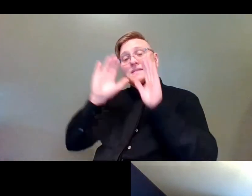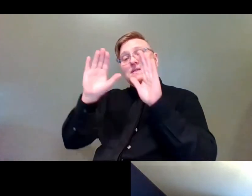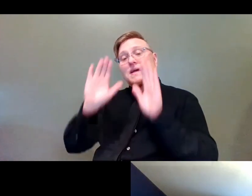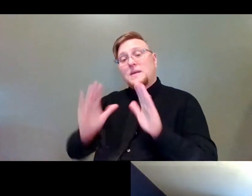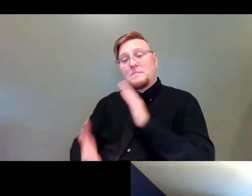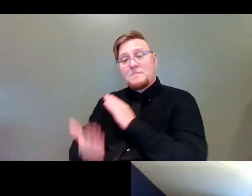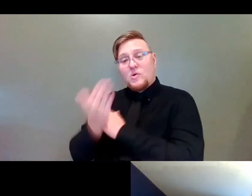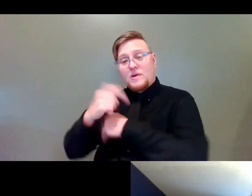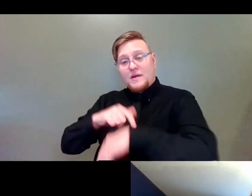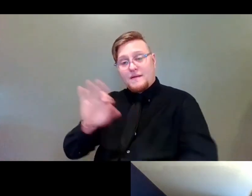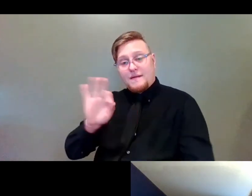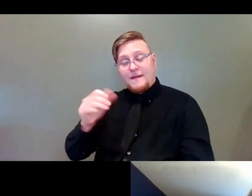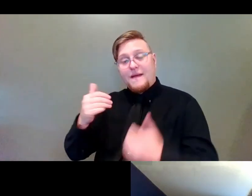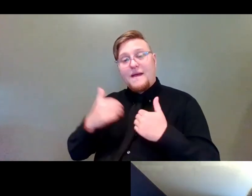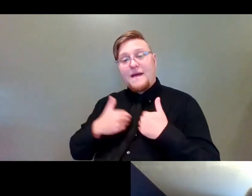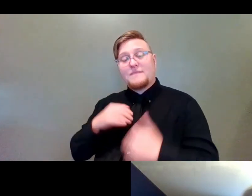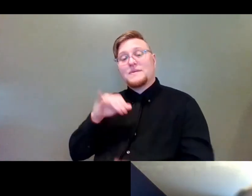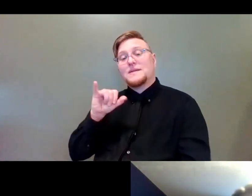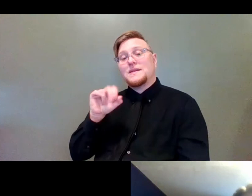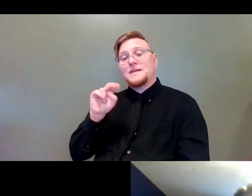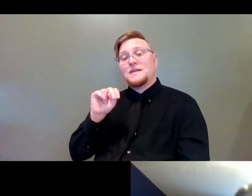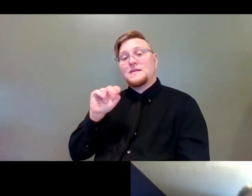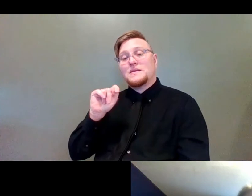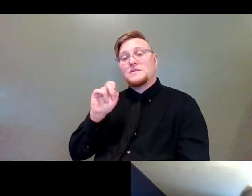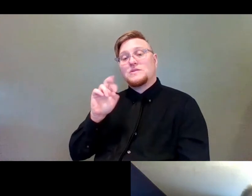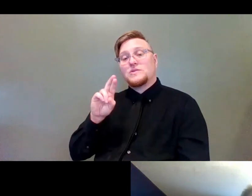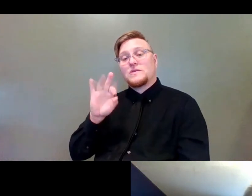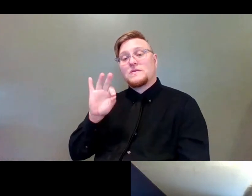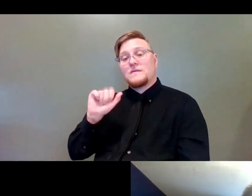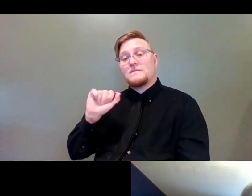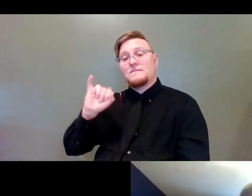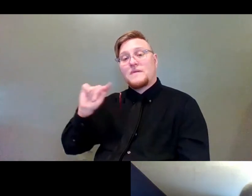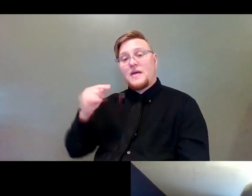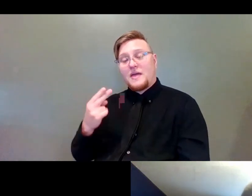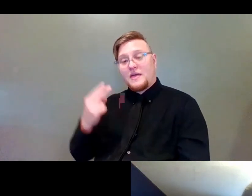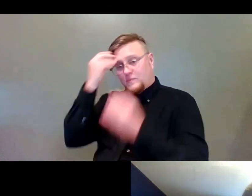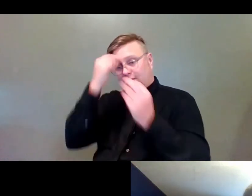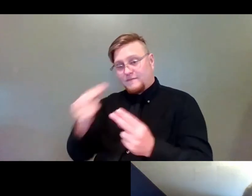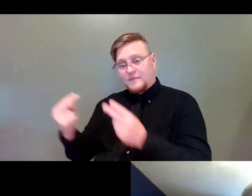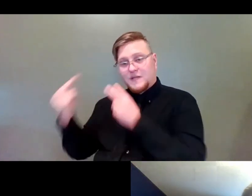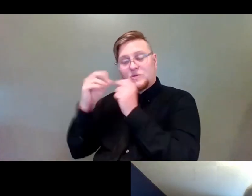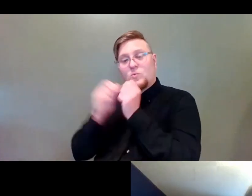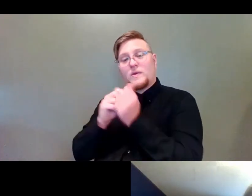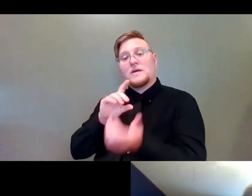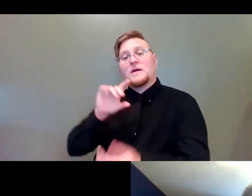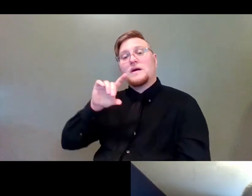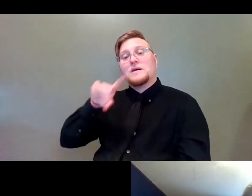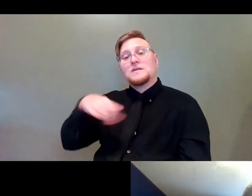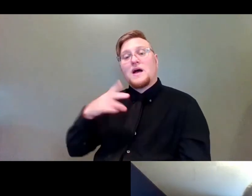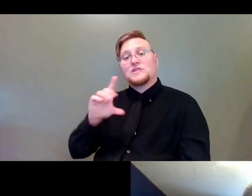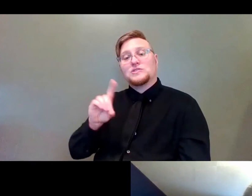9 a.m. we will have an interfaith reflection with Dr. Jerry Wellick. So that will be our next event for the Ability